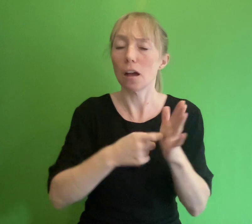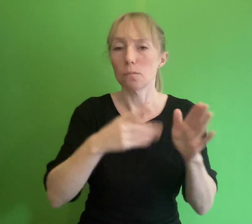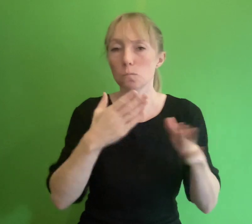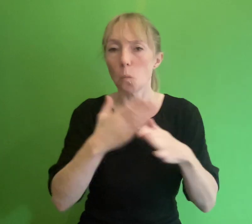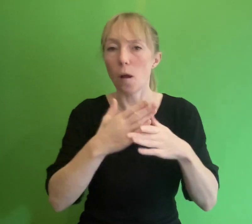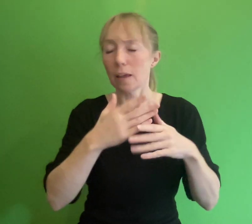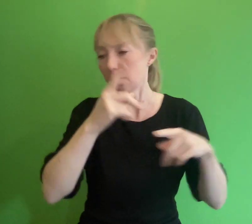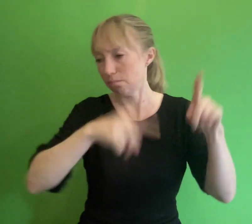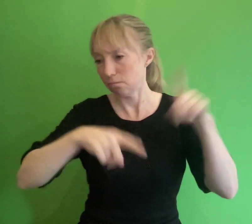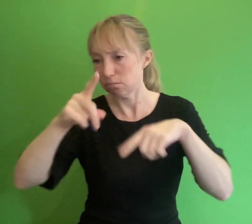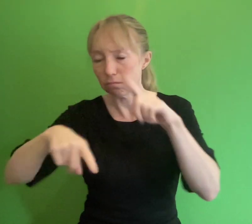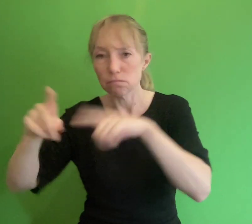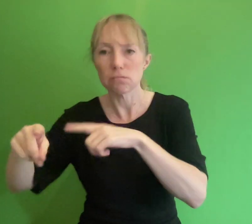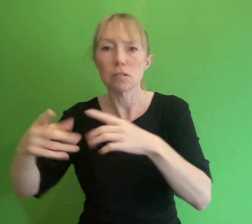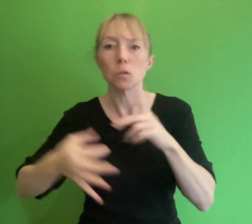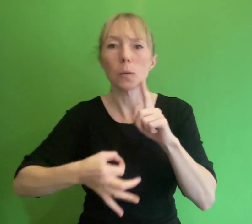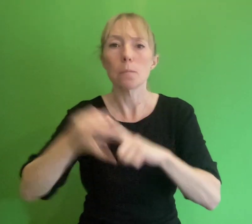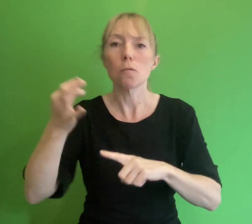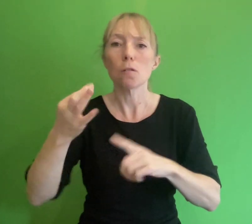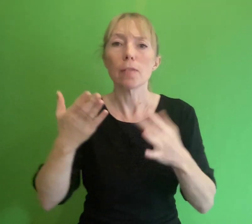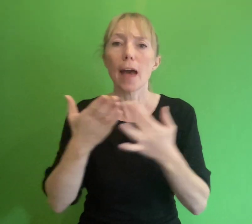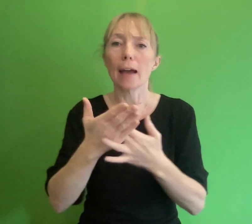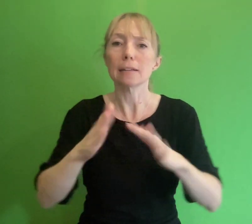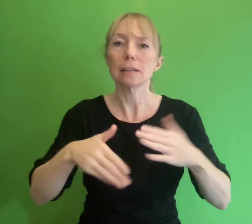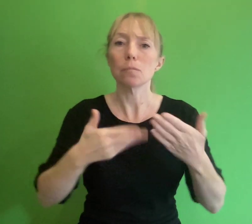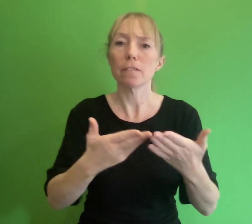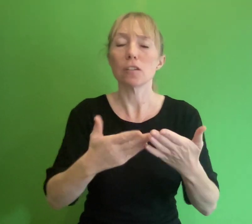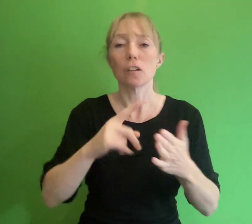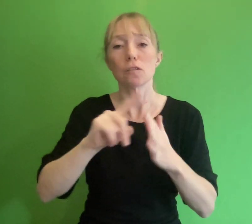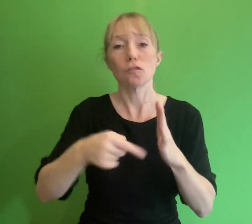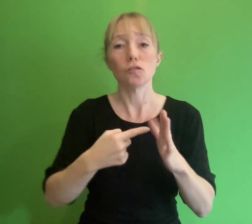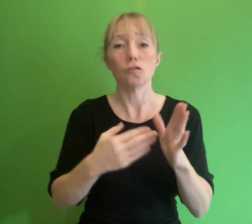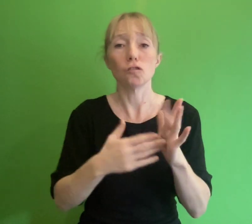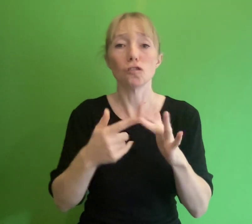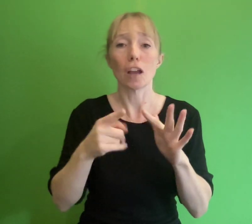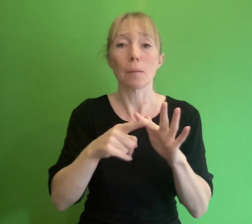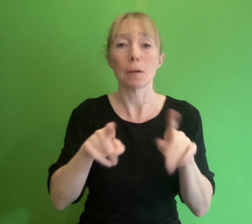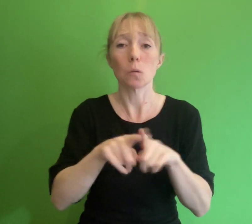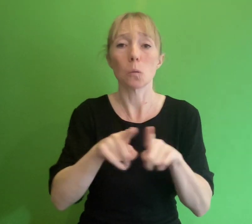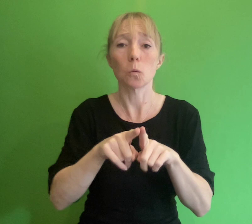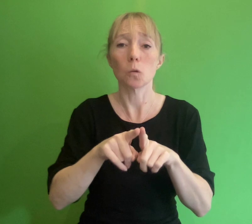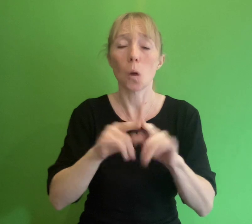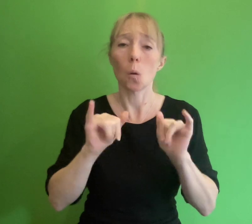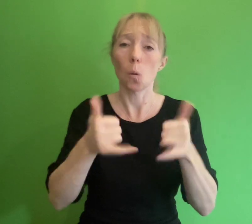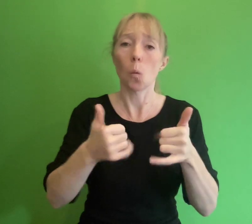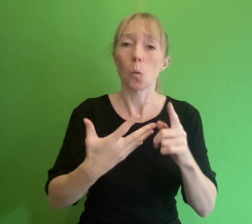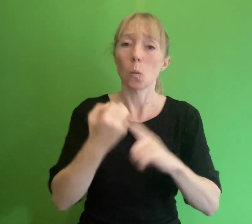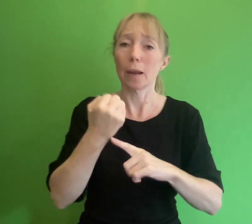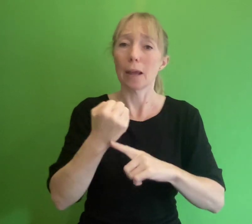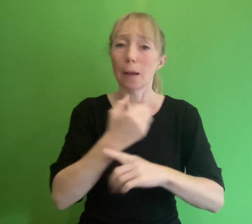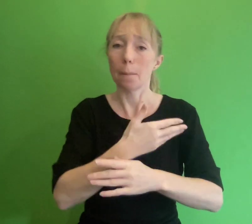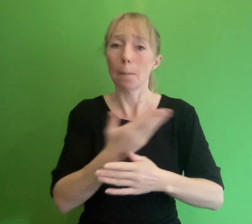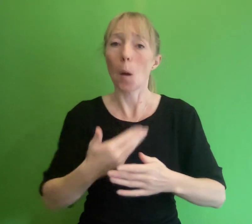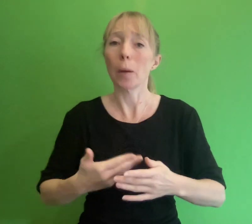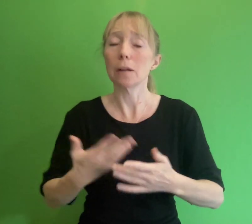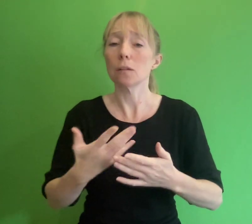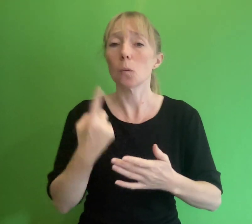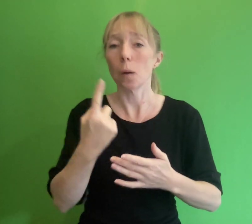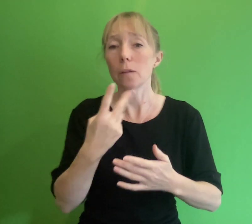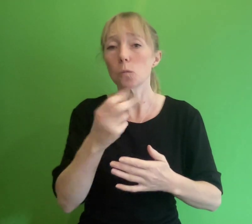provisions. Jamie is also an award-winning poet and one of the 2021 to 2022 Jerwood